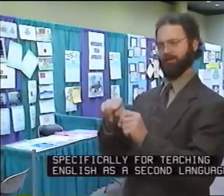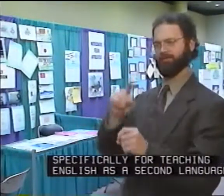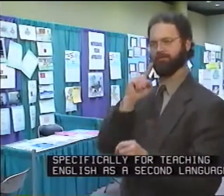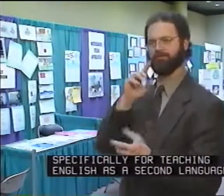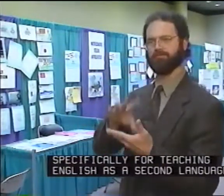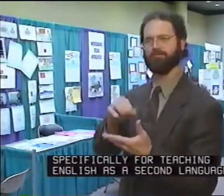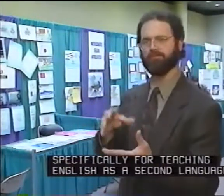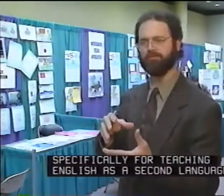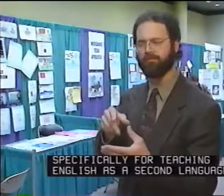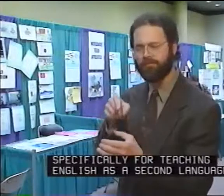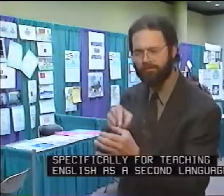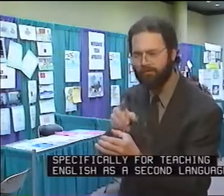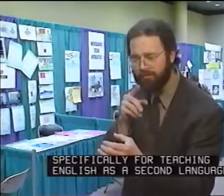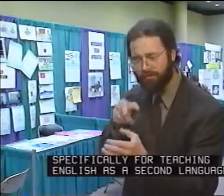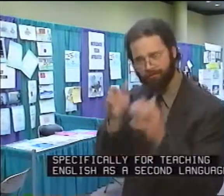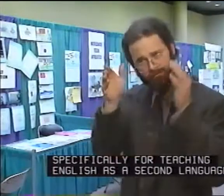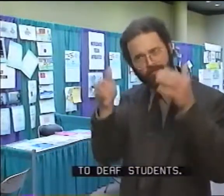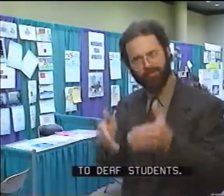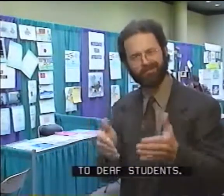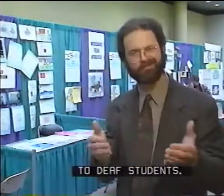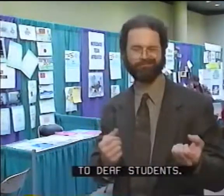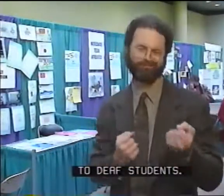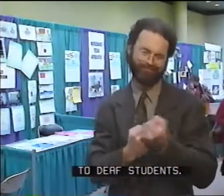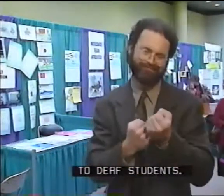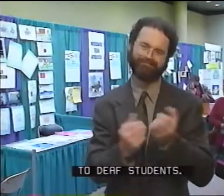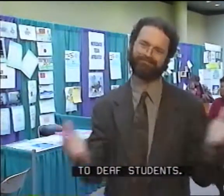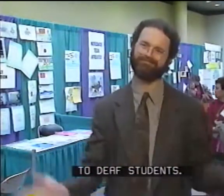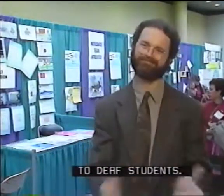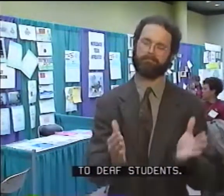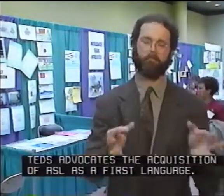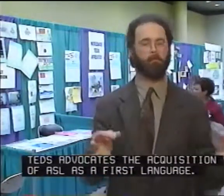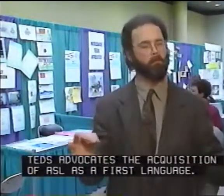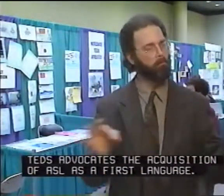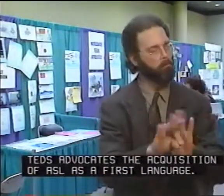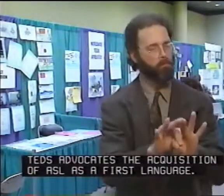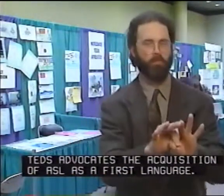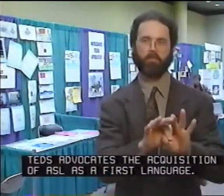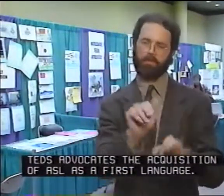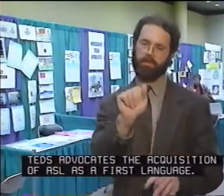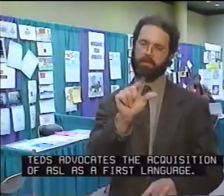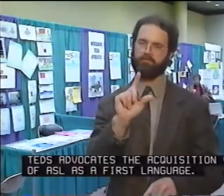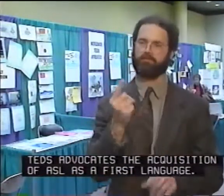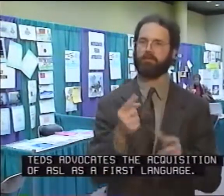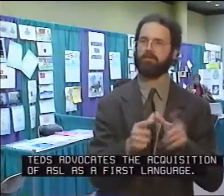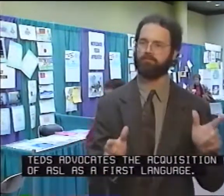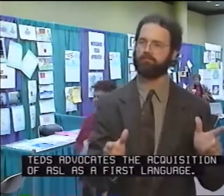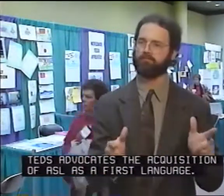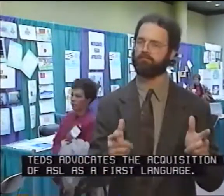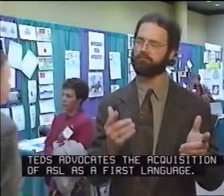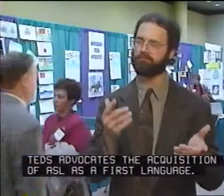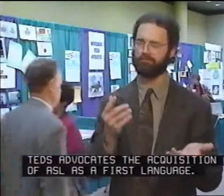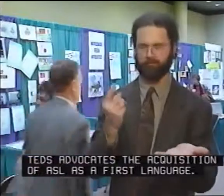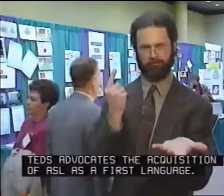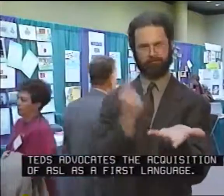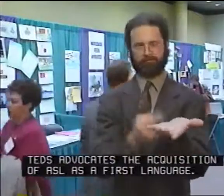teaching English as a second language to deaf students. TEDS advocates the acquisition of ASL as a first language.